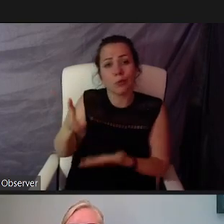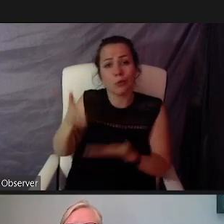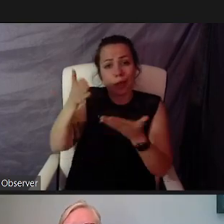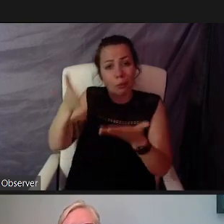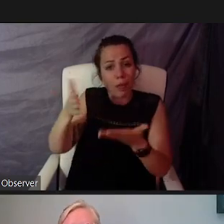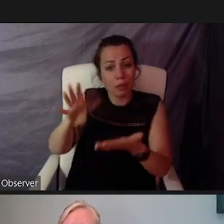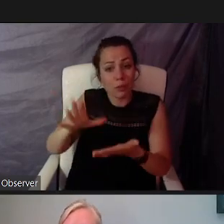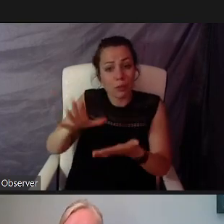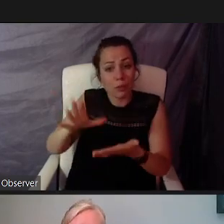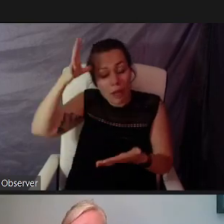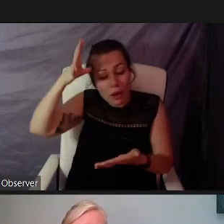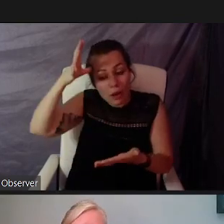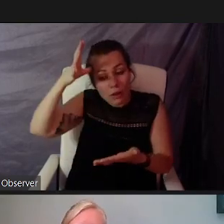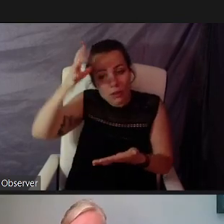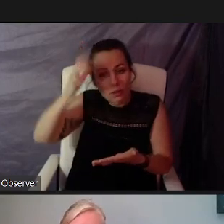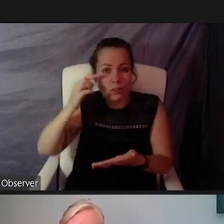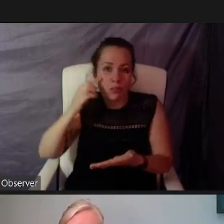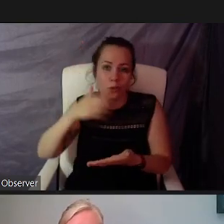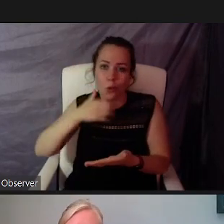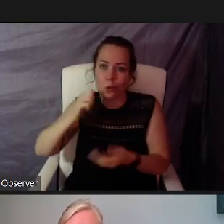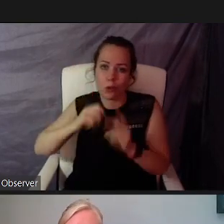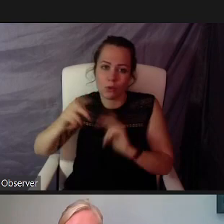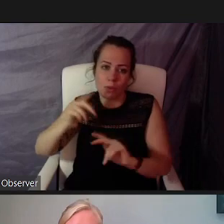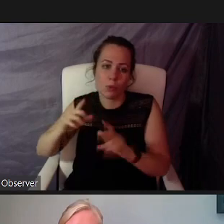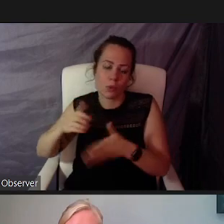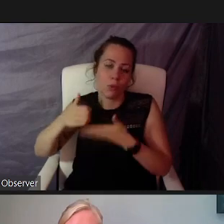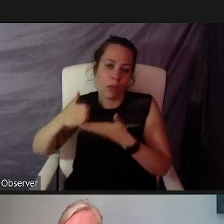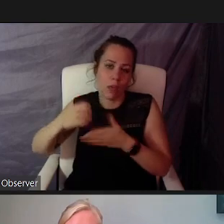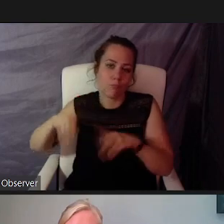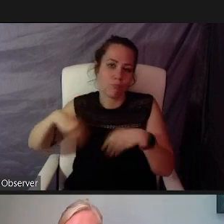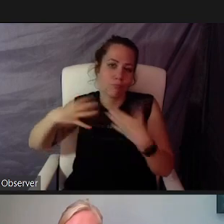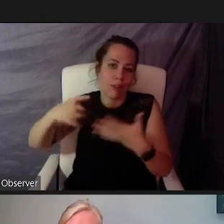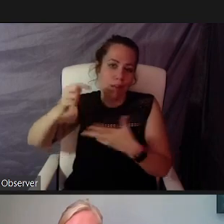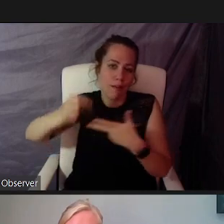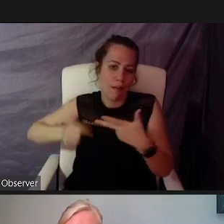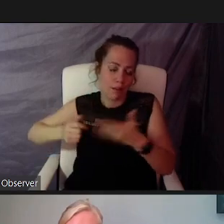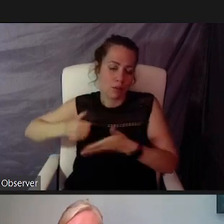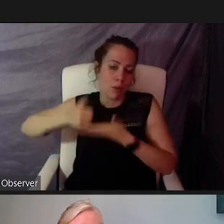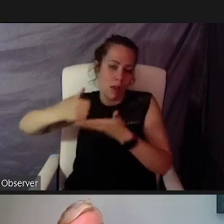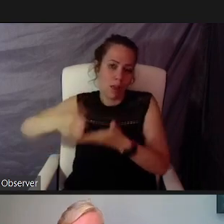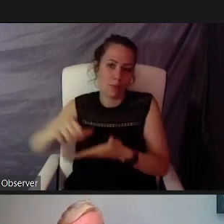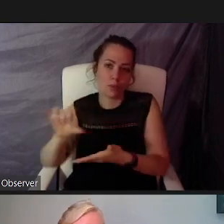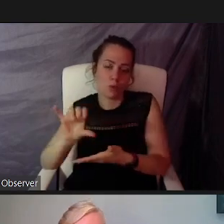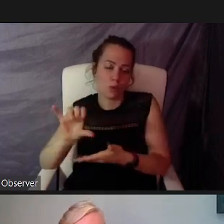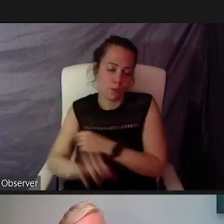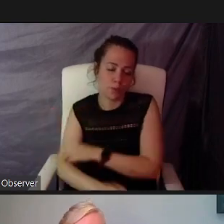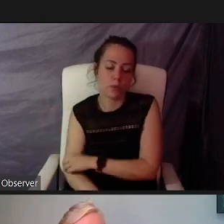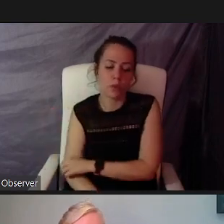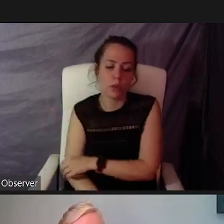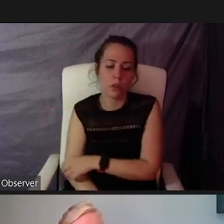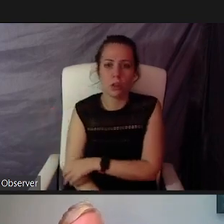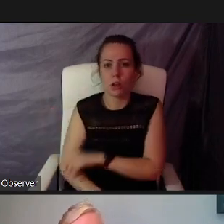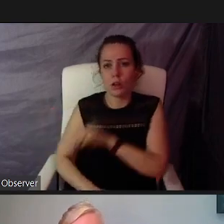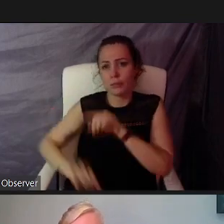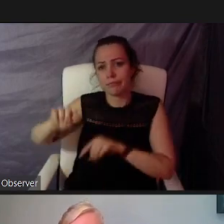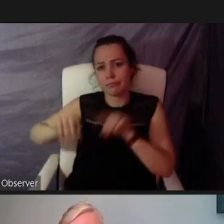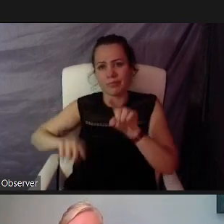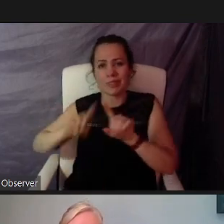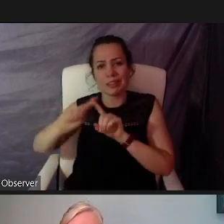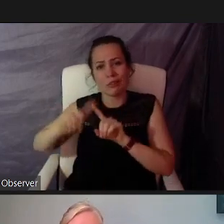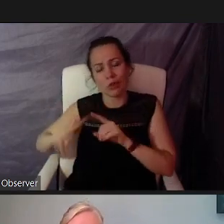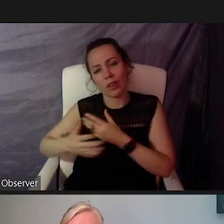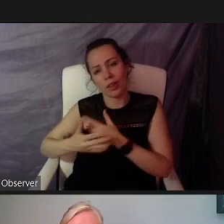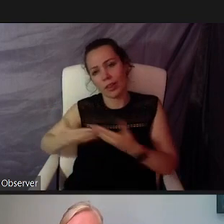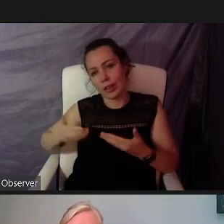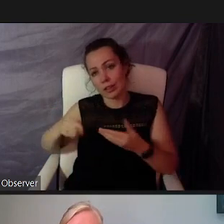in that population. Now, there are a variety of things that we also need to think about with the